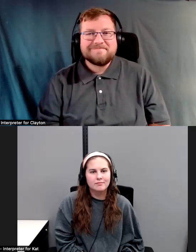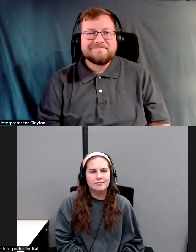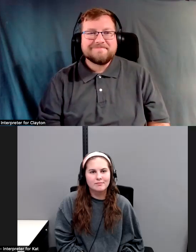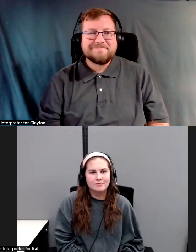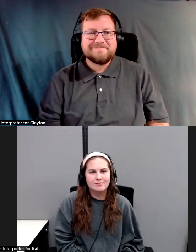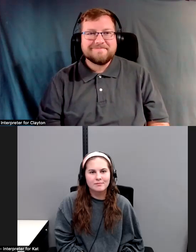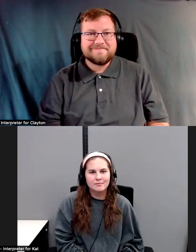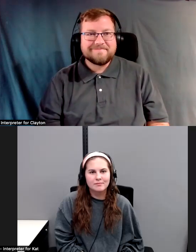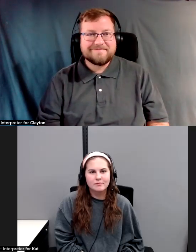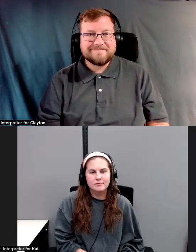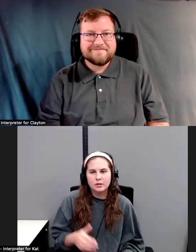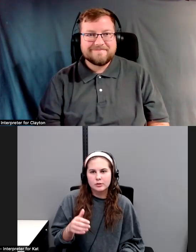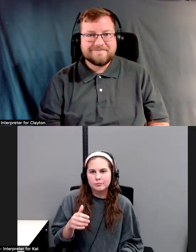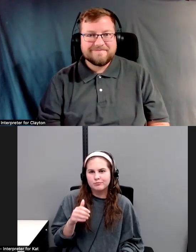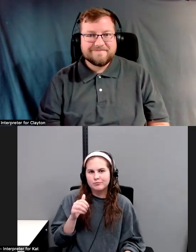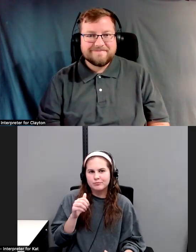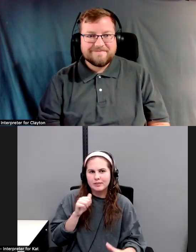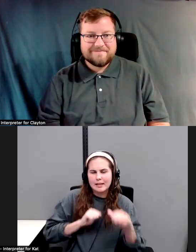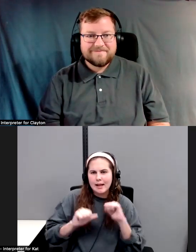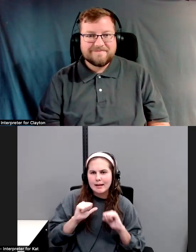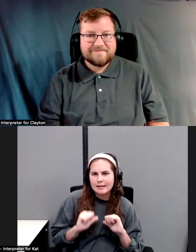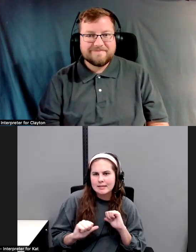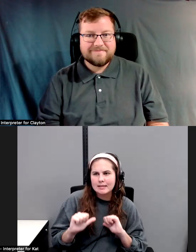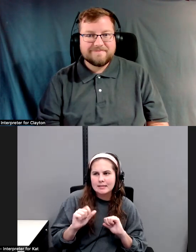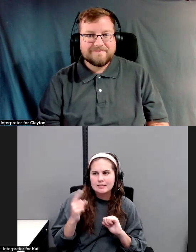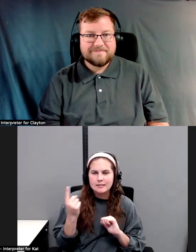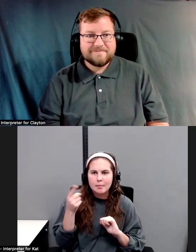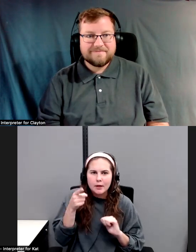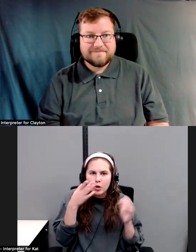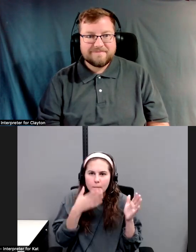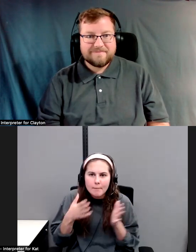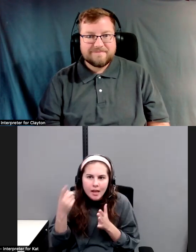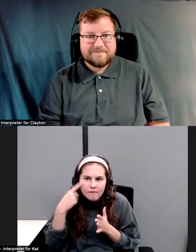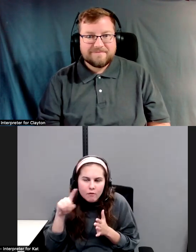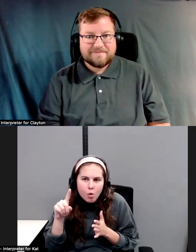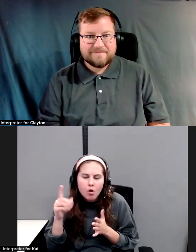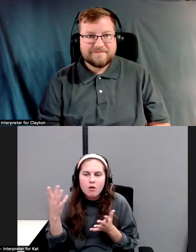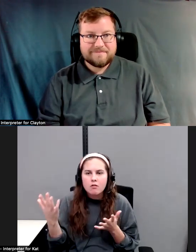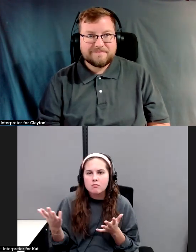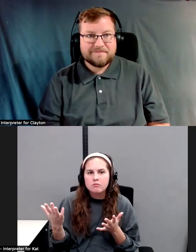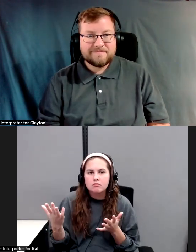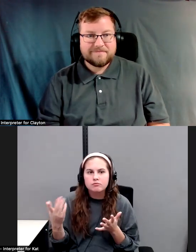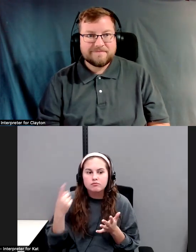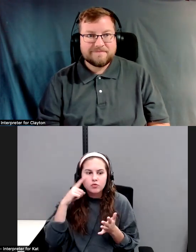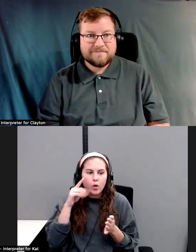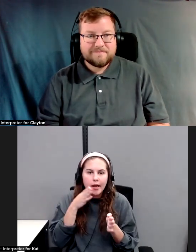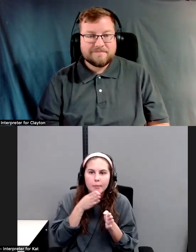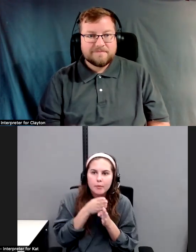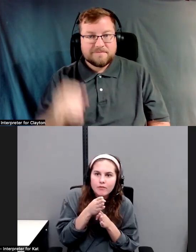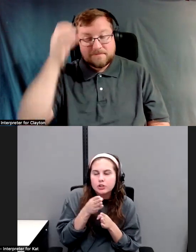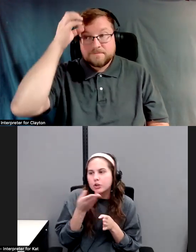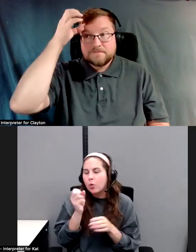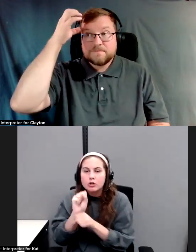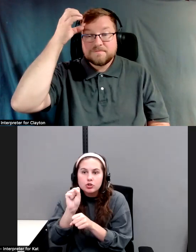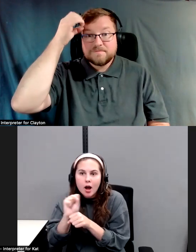So was acting something that you actually planning for like a career or a job, or was it